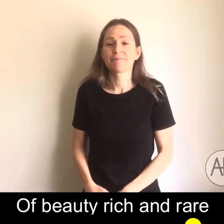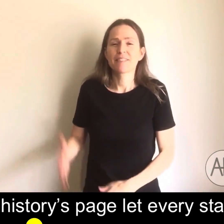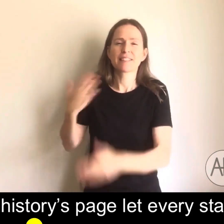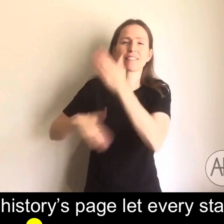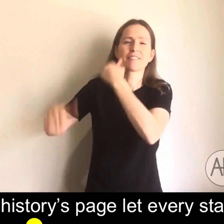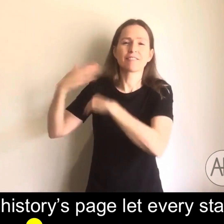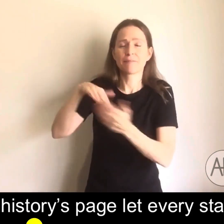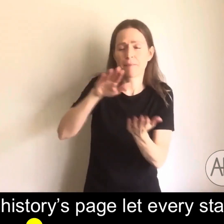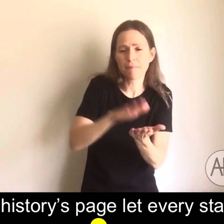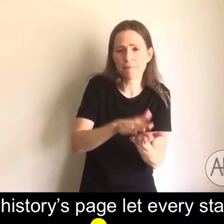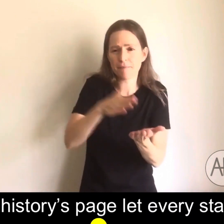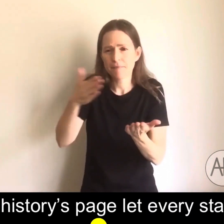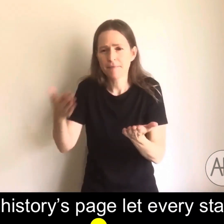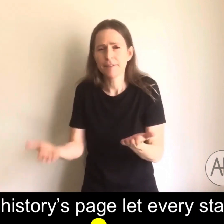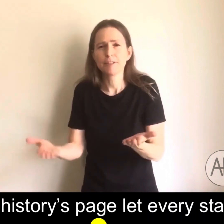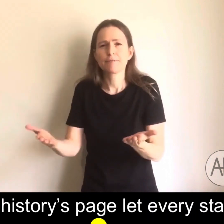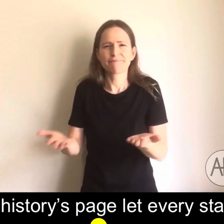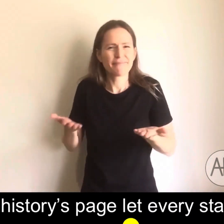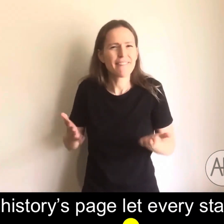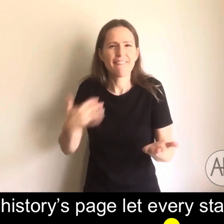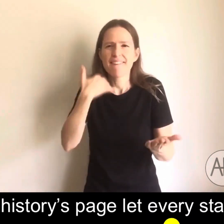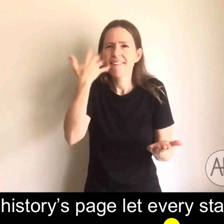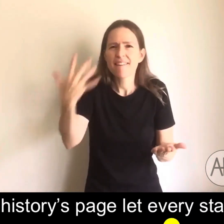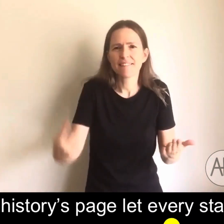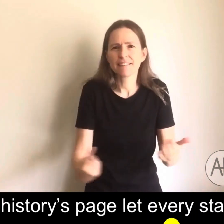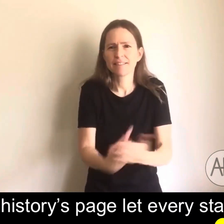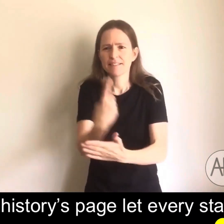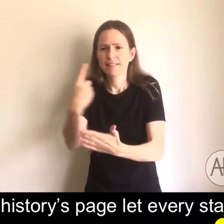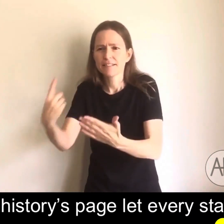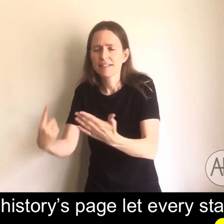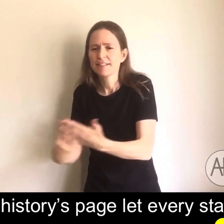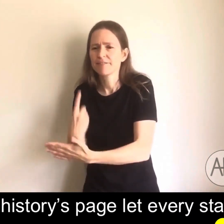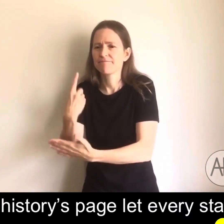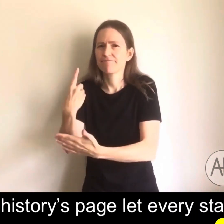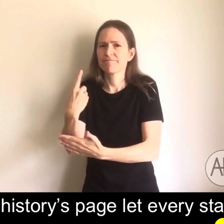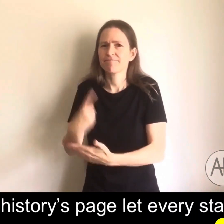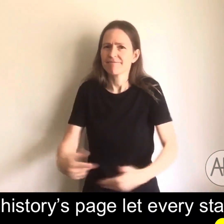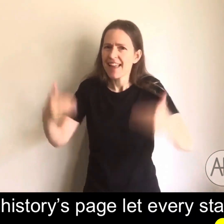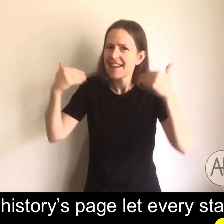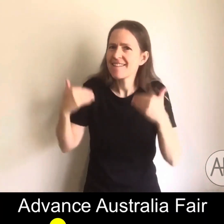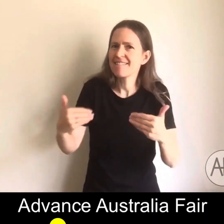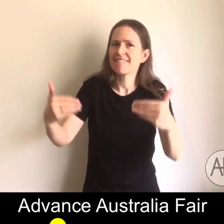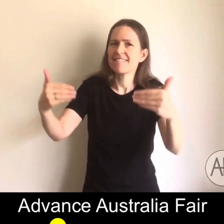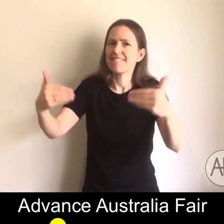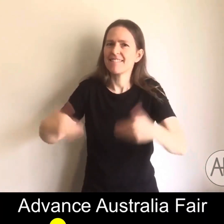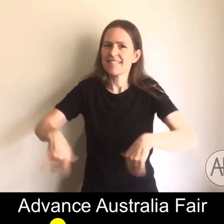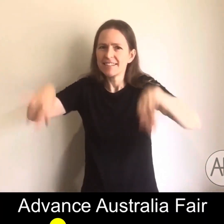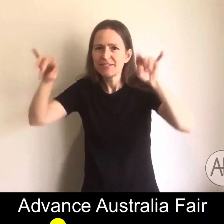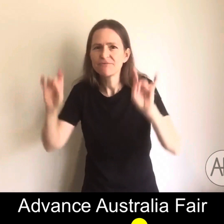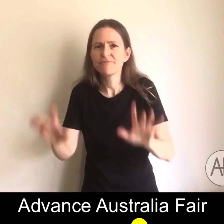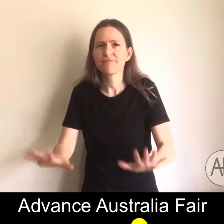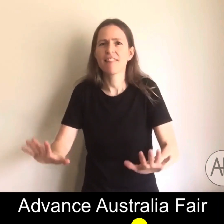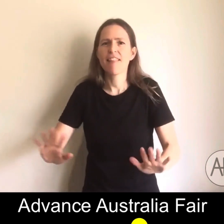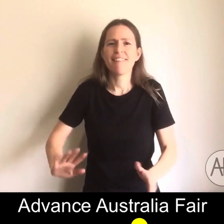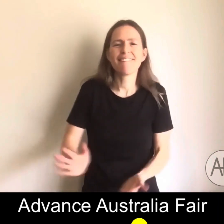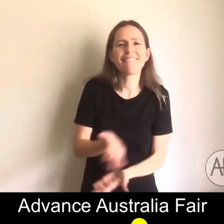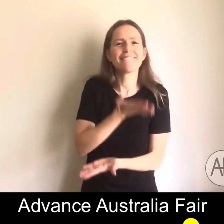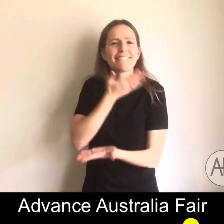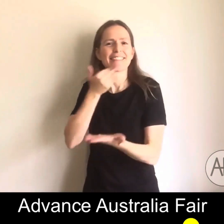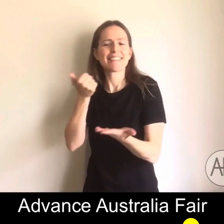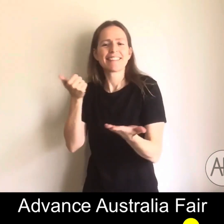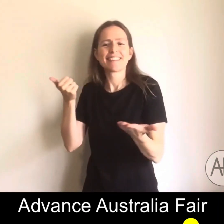rare. In history's page, let every stage advance a